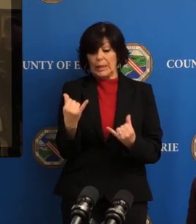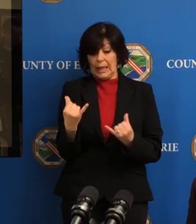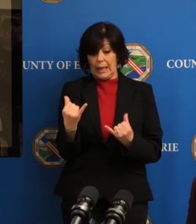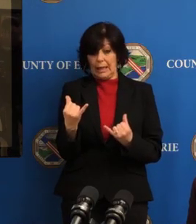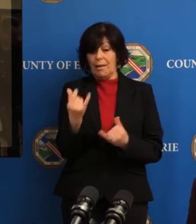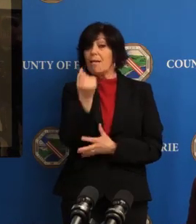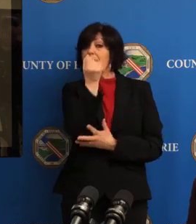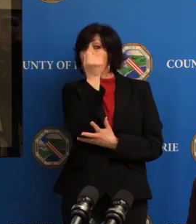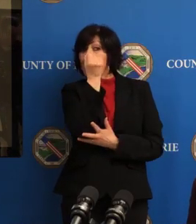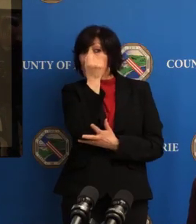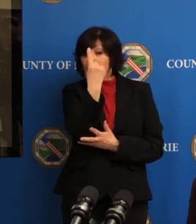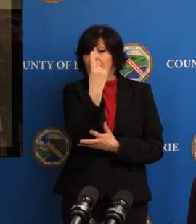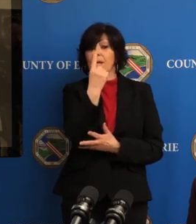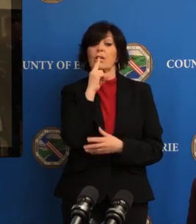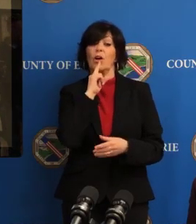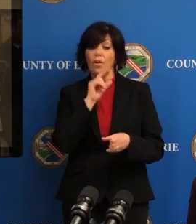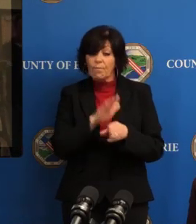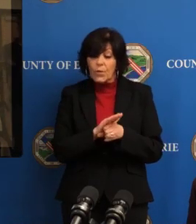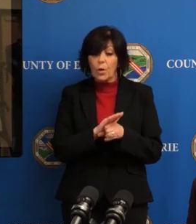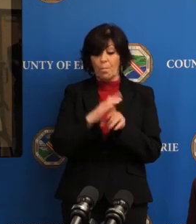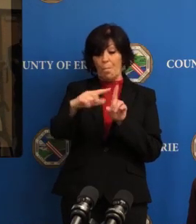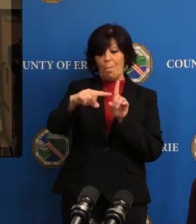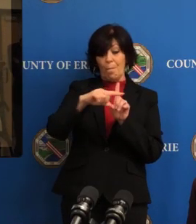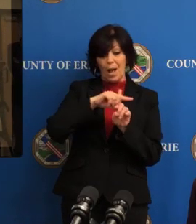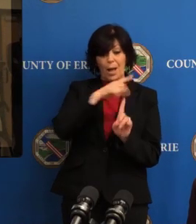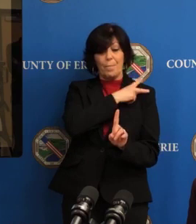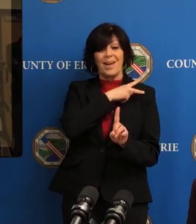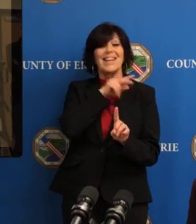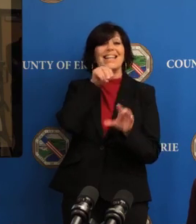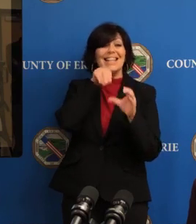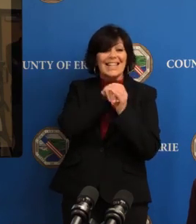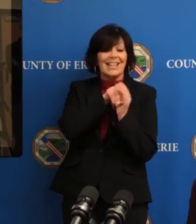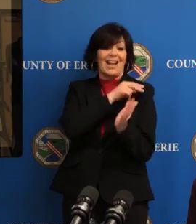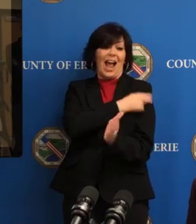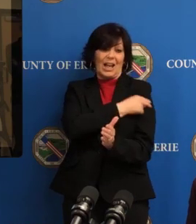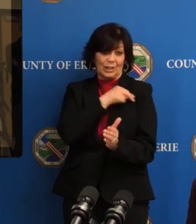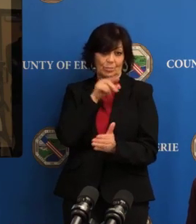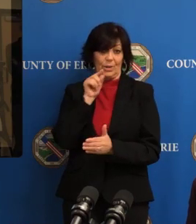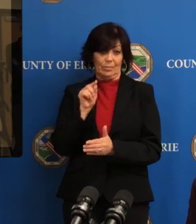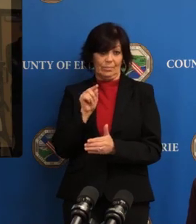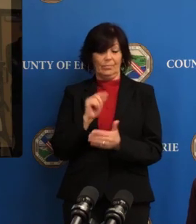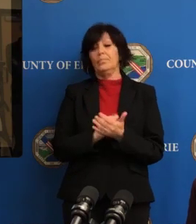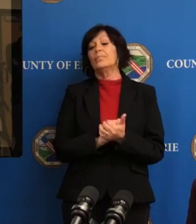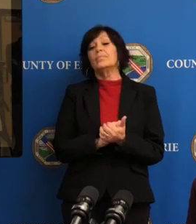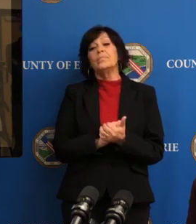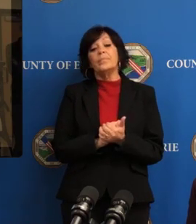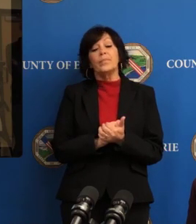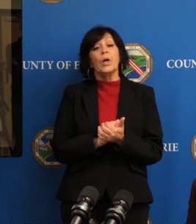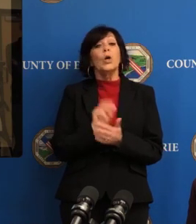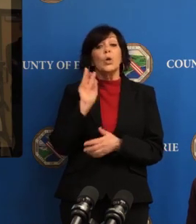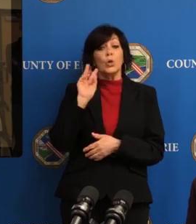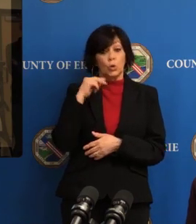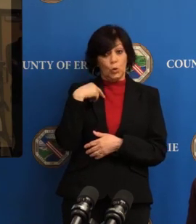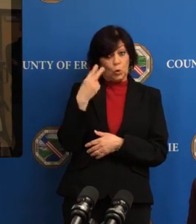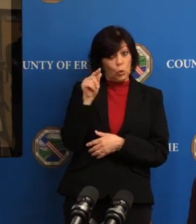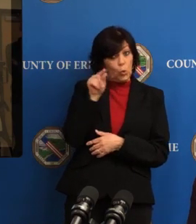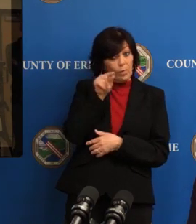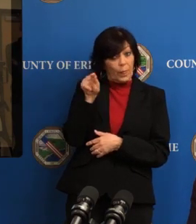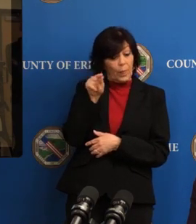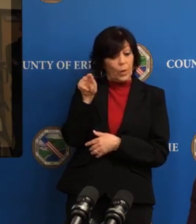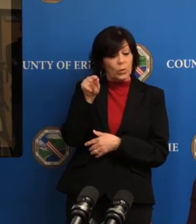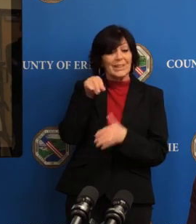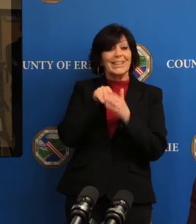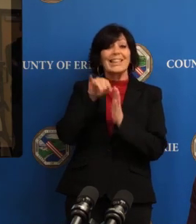are 11 confirmed COVID positive patients that are in one of the hospitals in Erie County, and 2 of those are